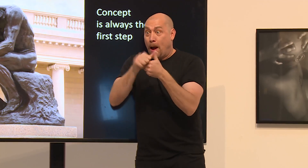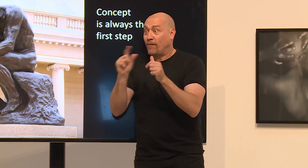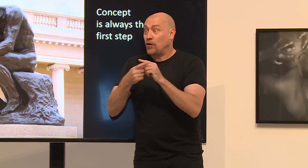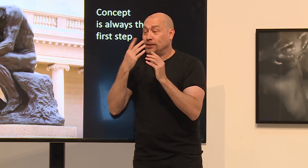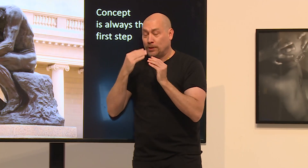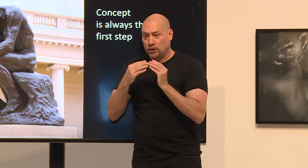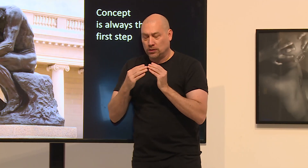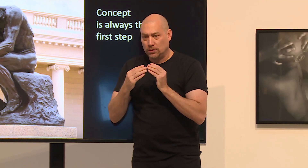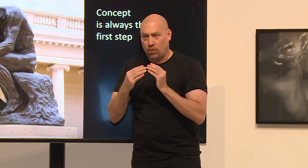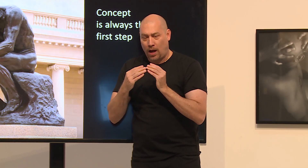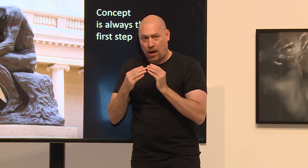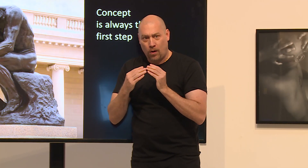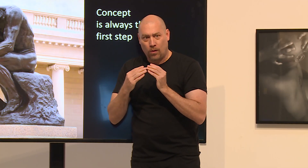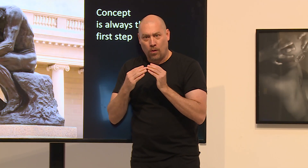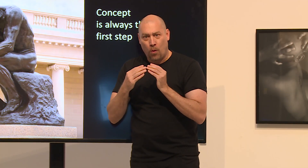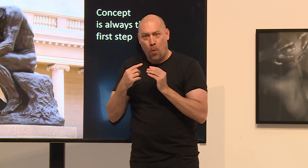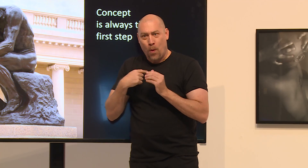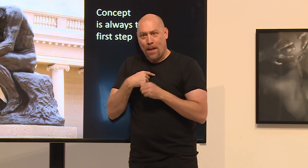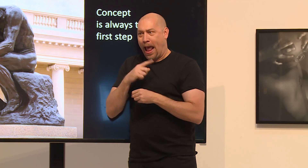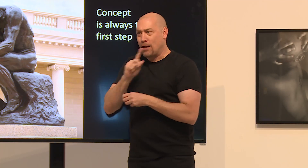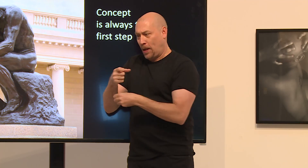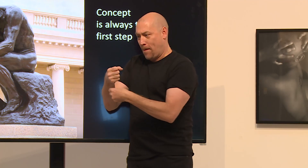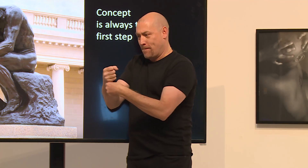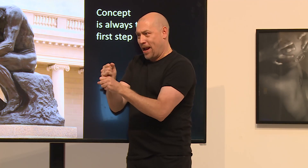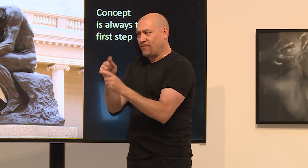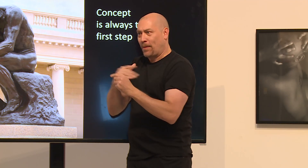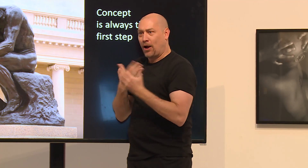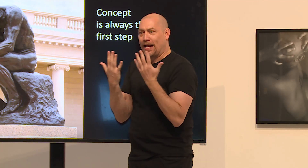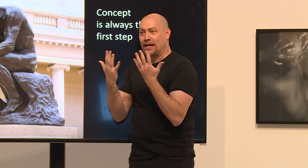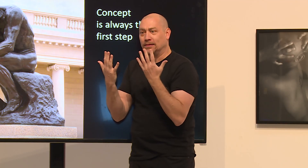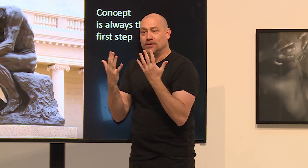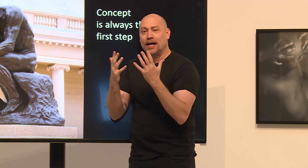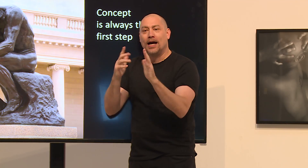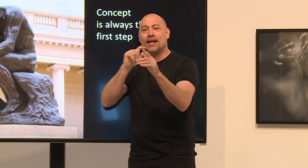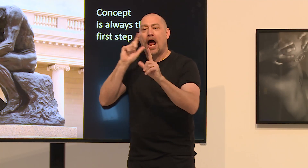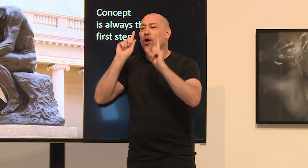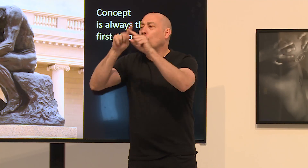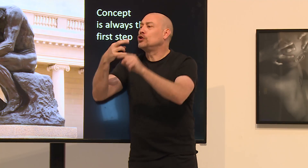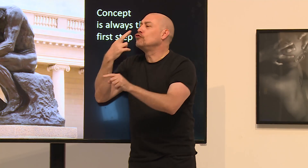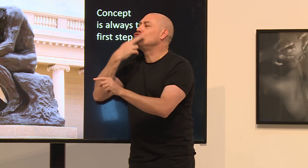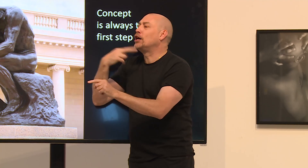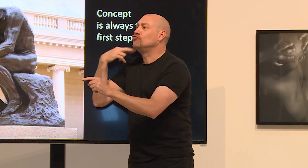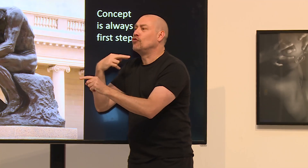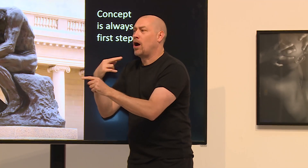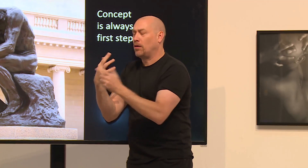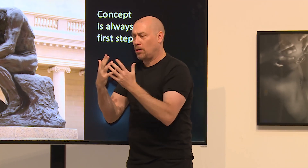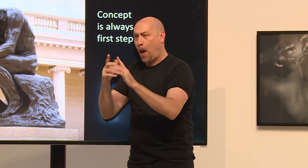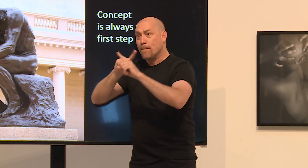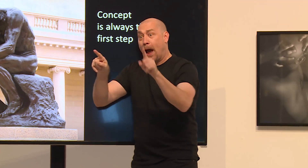this, and I bit into it and I went, wow, I can make this with my own hands.